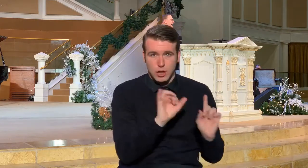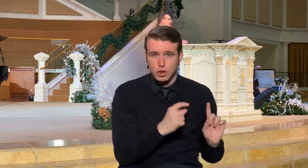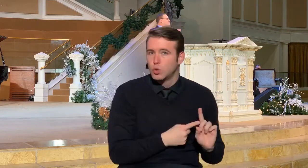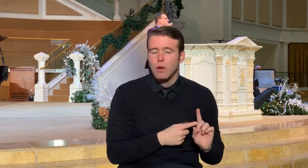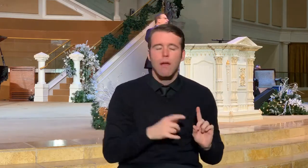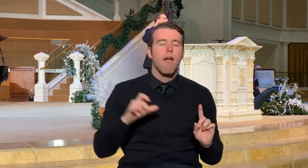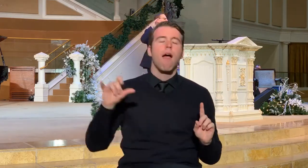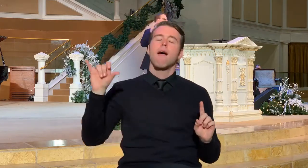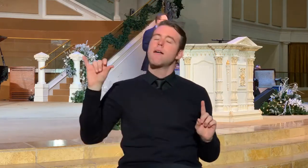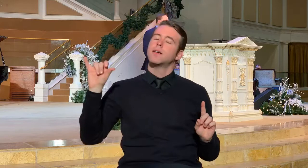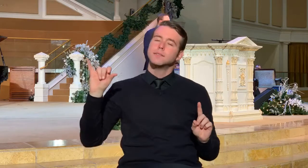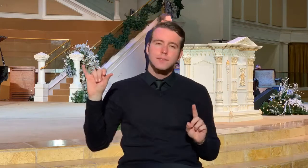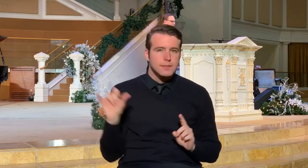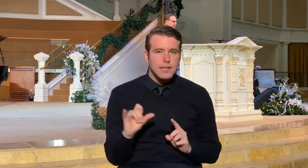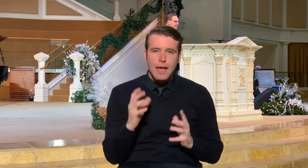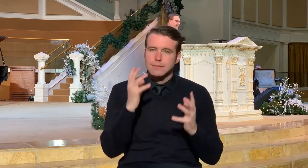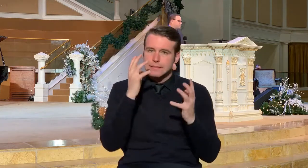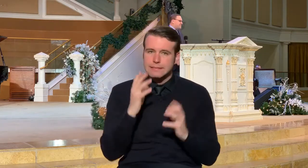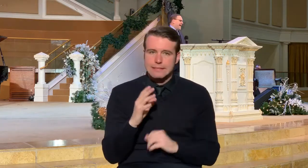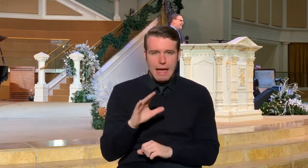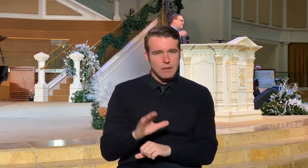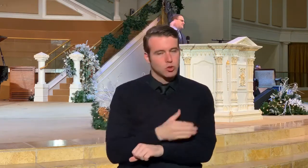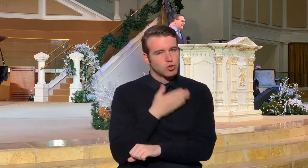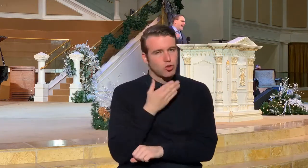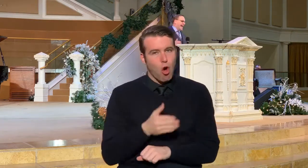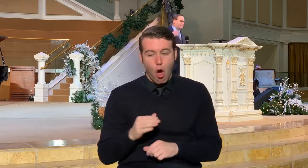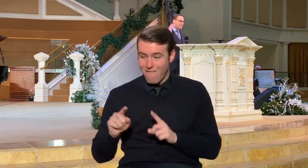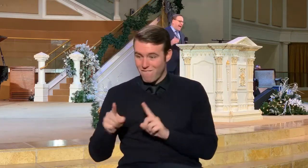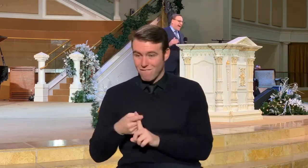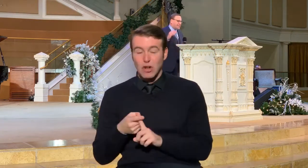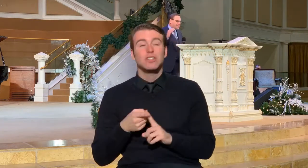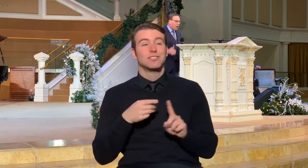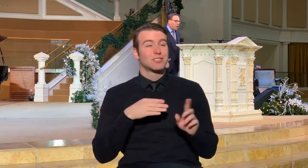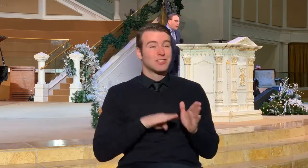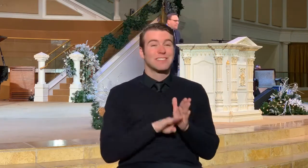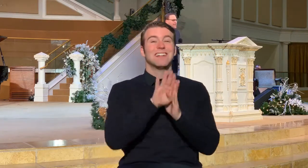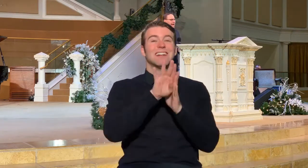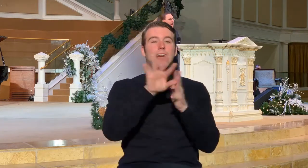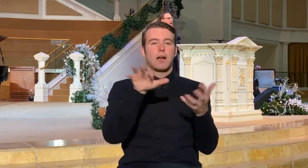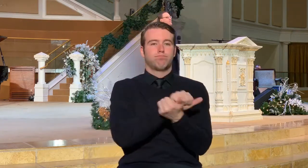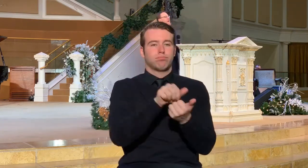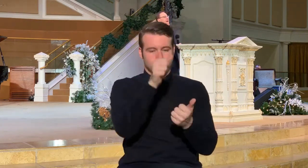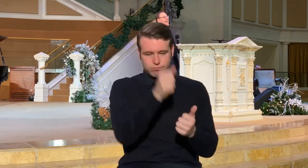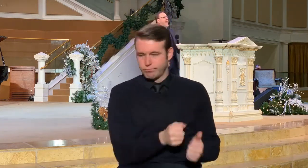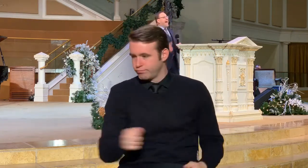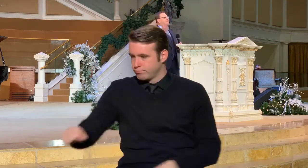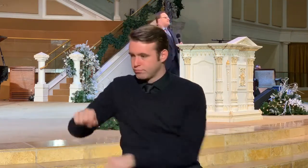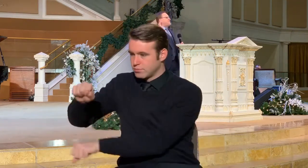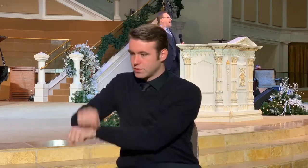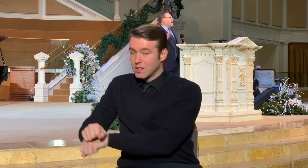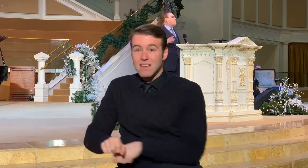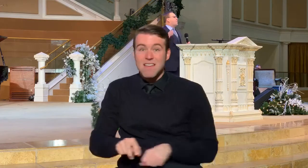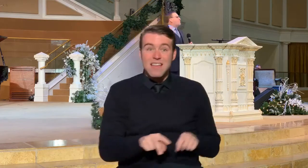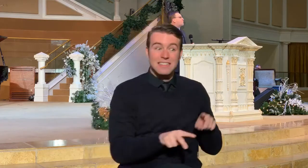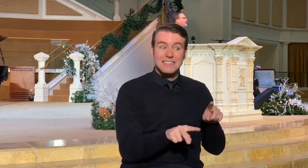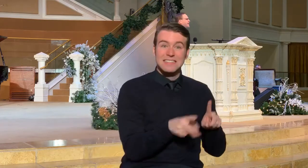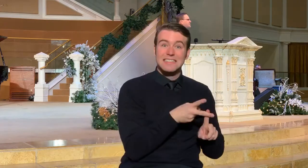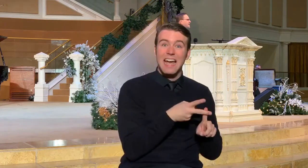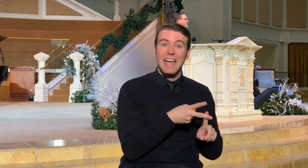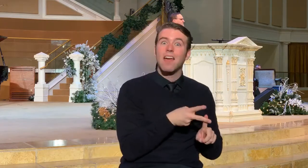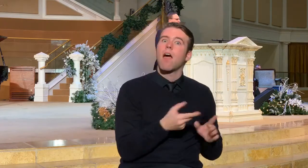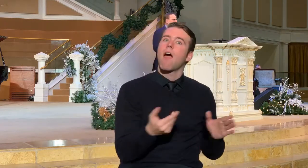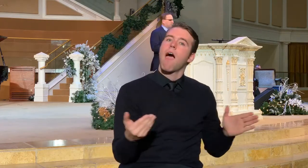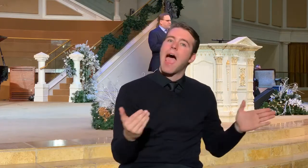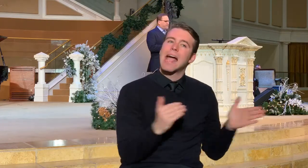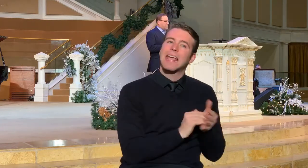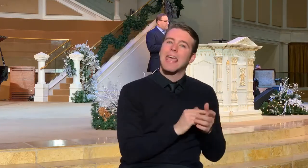The same sad song keeps telling the same sad story, but now it adds a vamp or a bridge